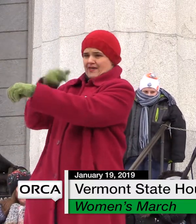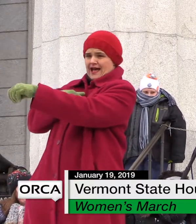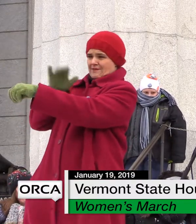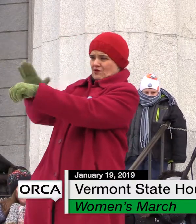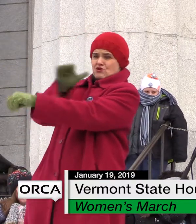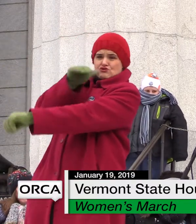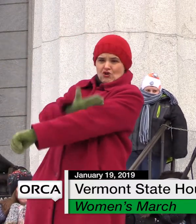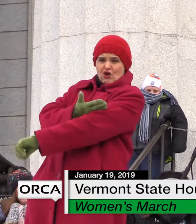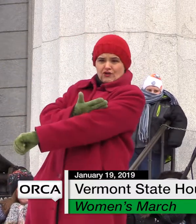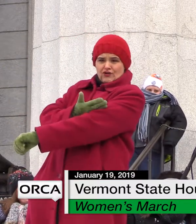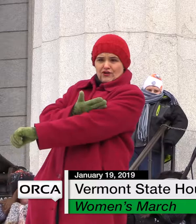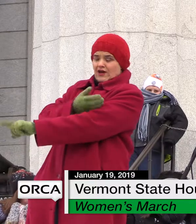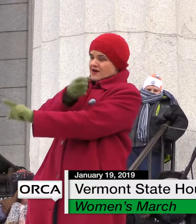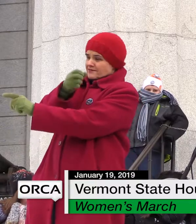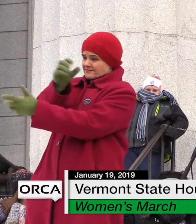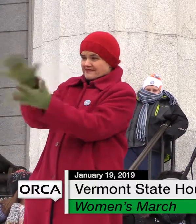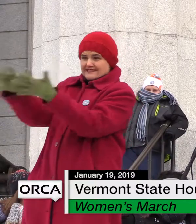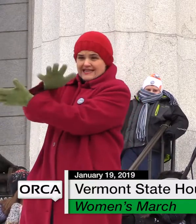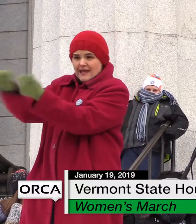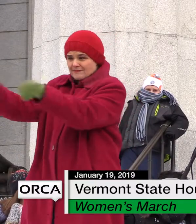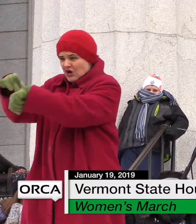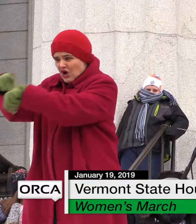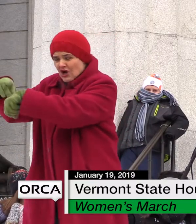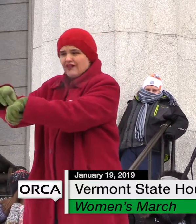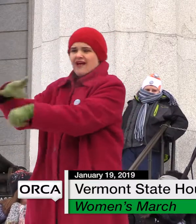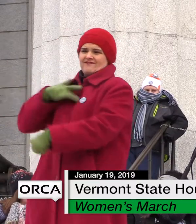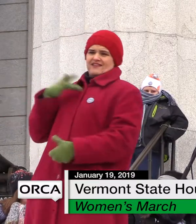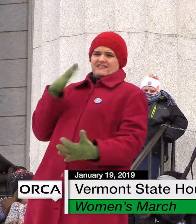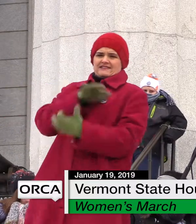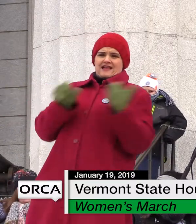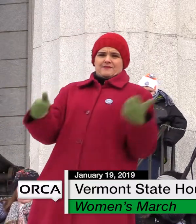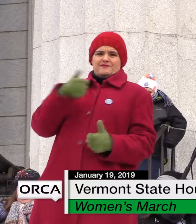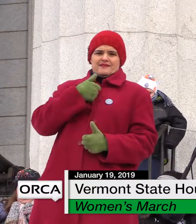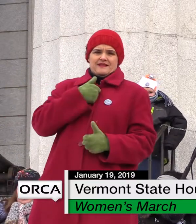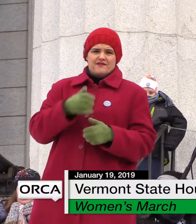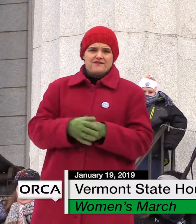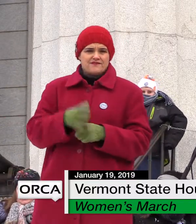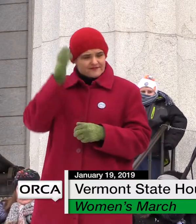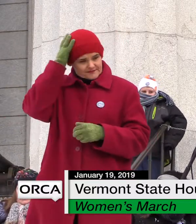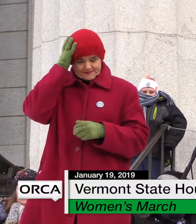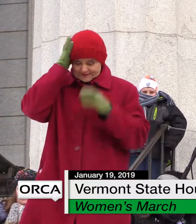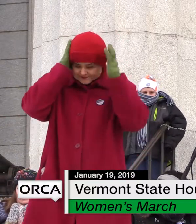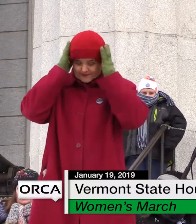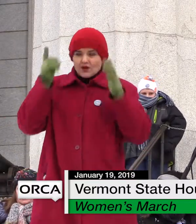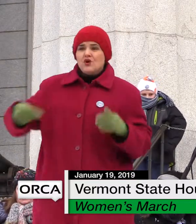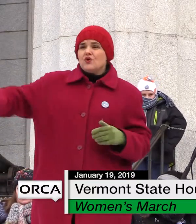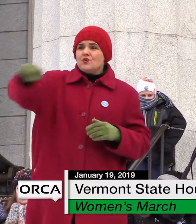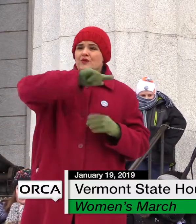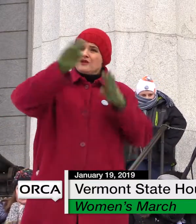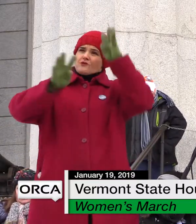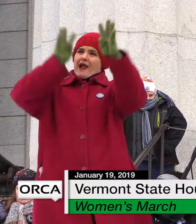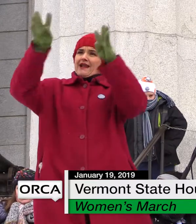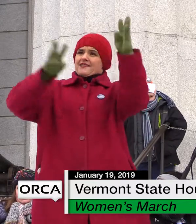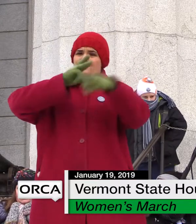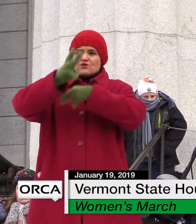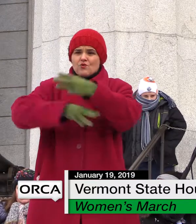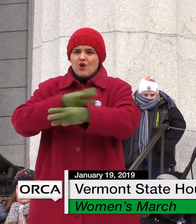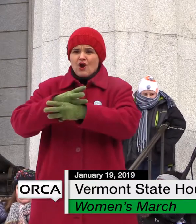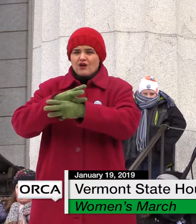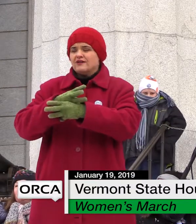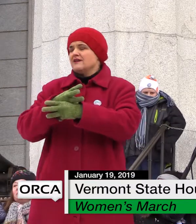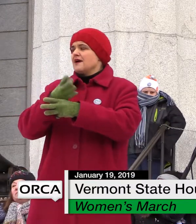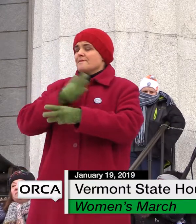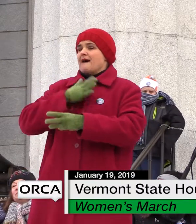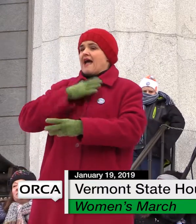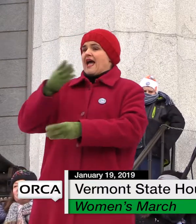All of our ancestors were once on this circle of creation together, and we treated this place and each other like we mattered,